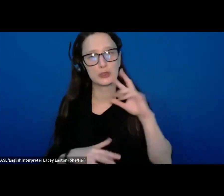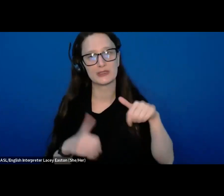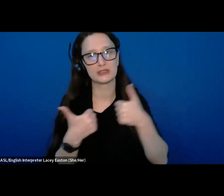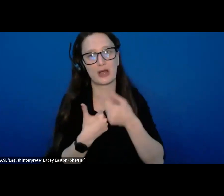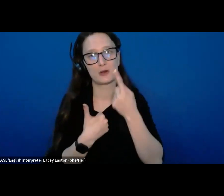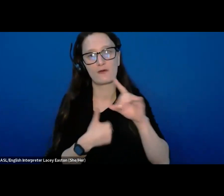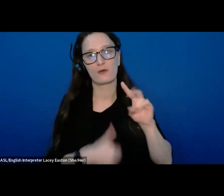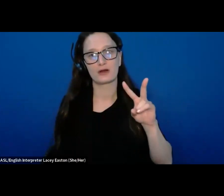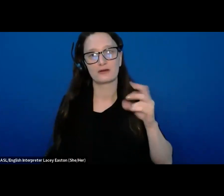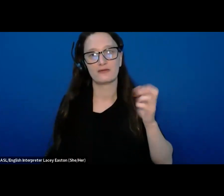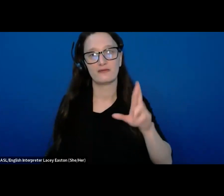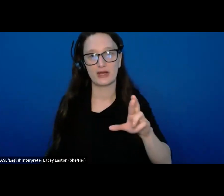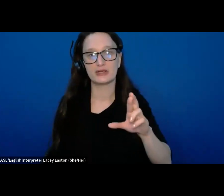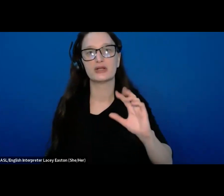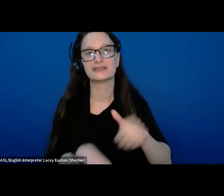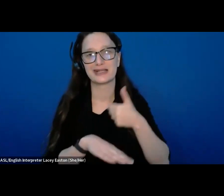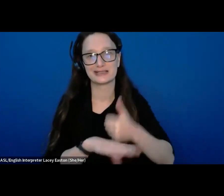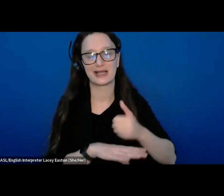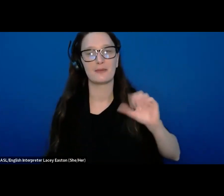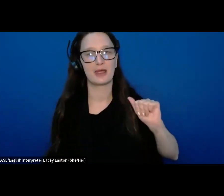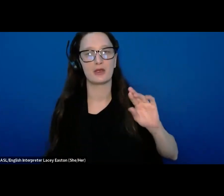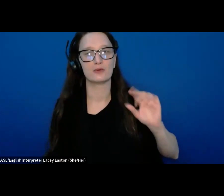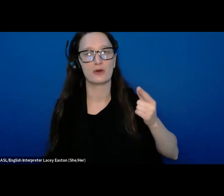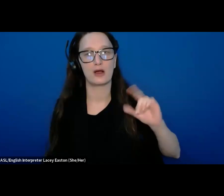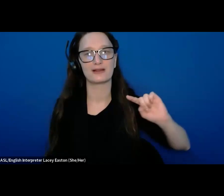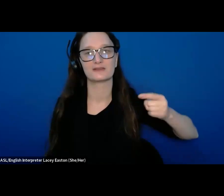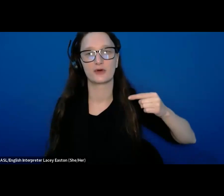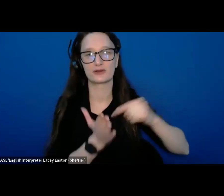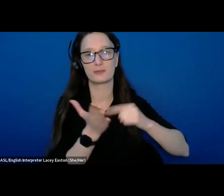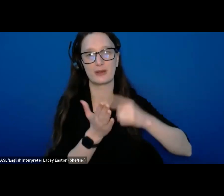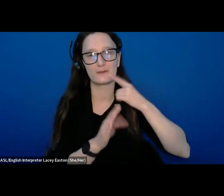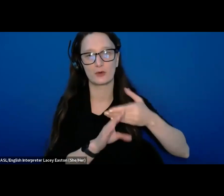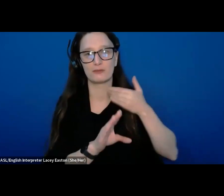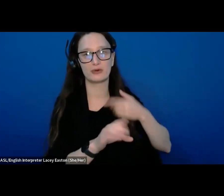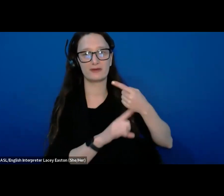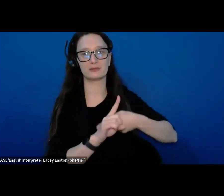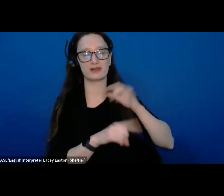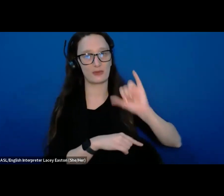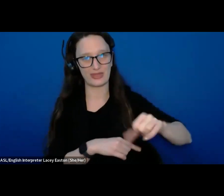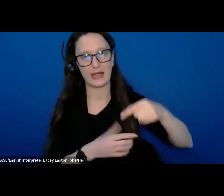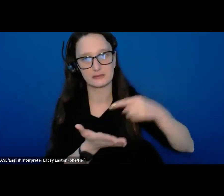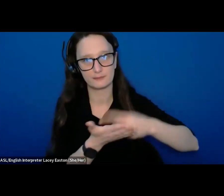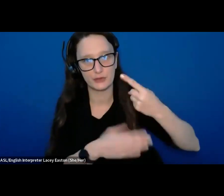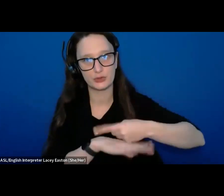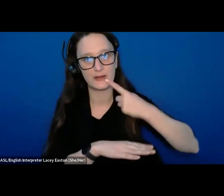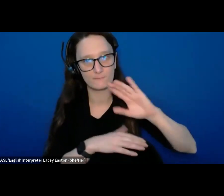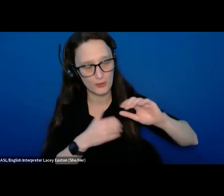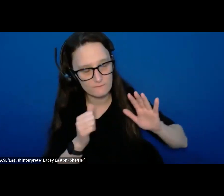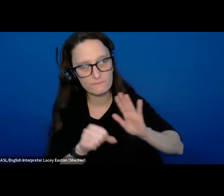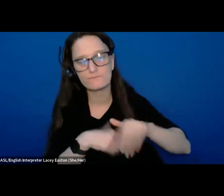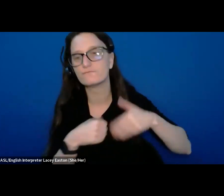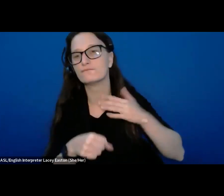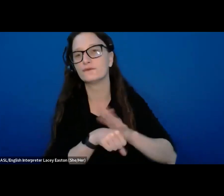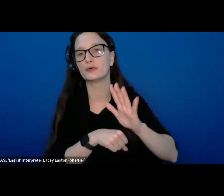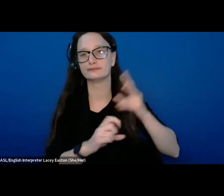August 1 billing for the previous month. And so that's kind of the deadline for, I feel like, for full implementation of all of these things is, in essence, right before